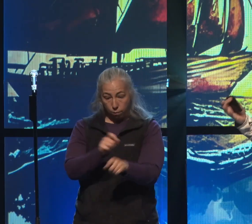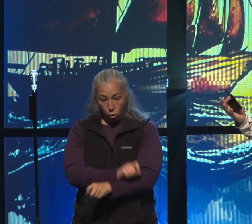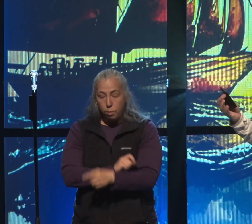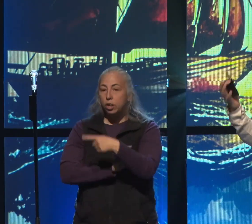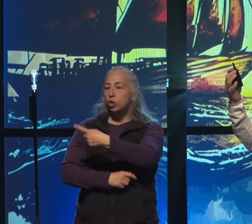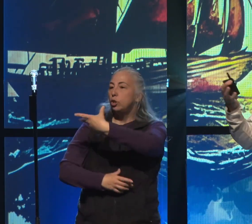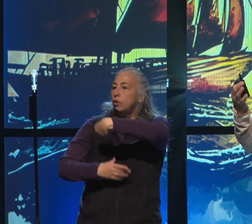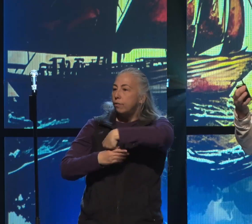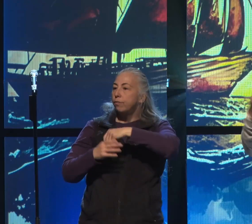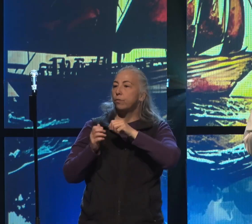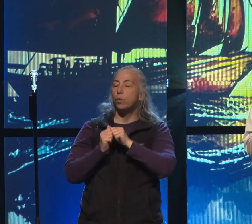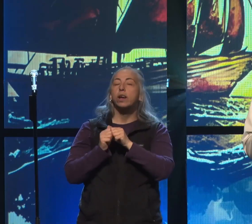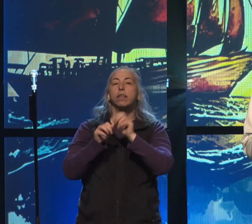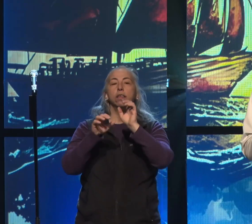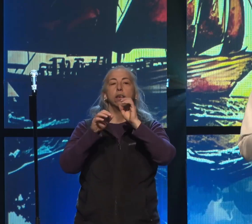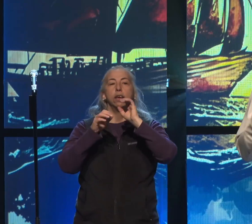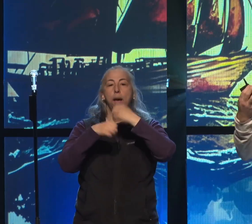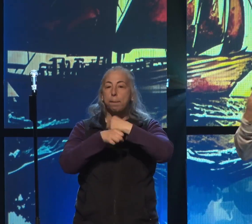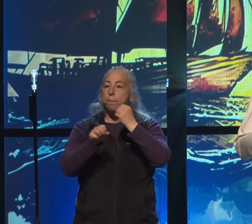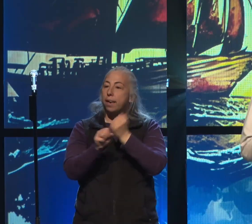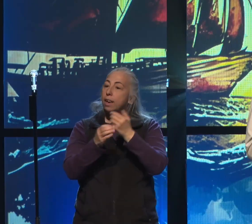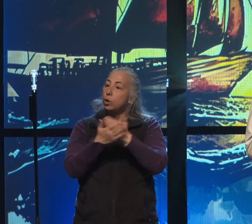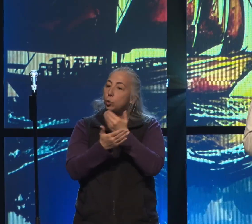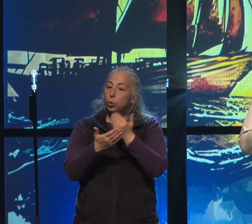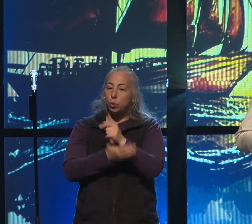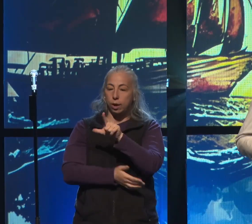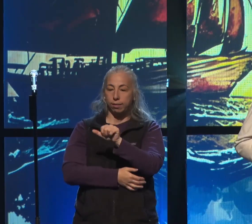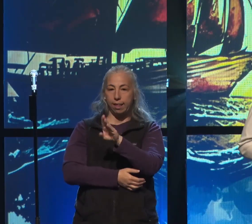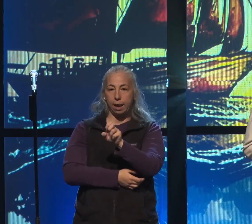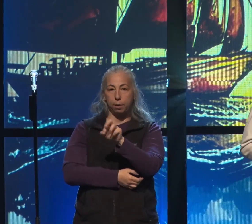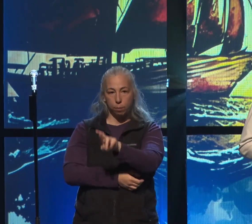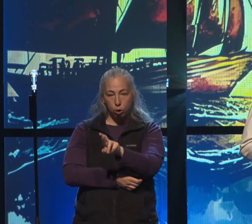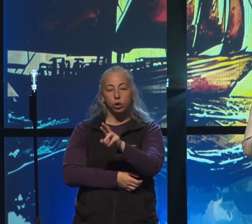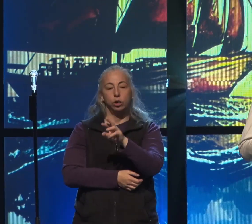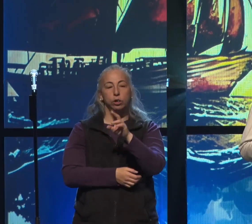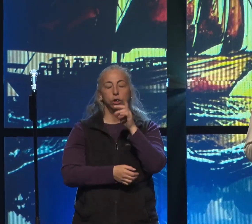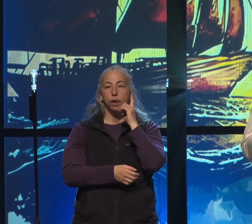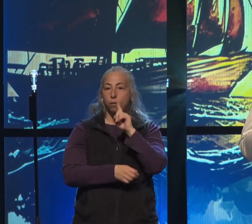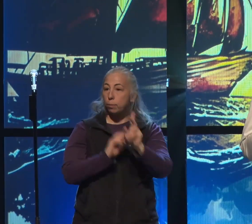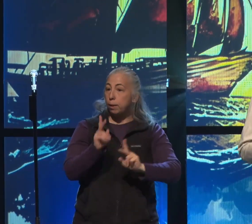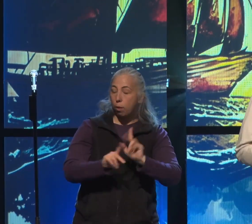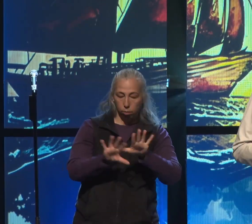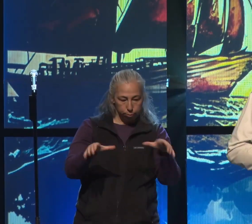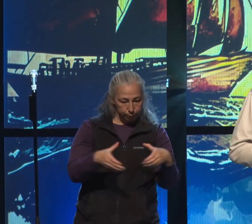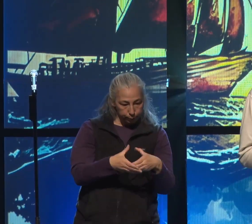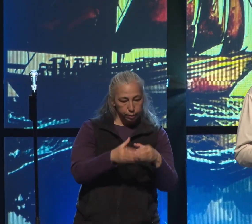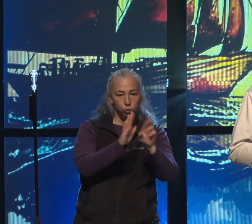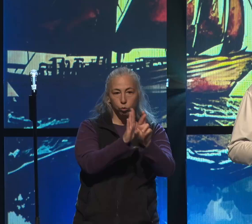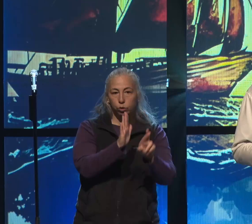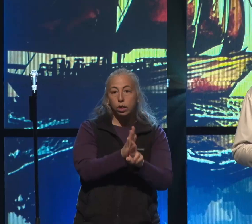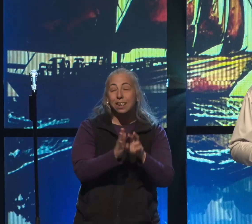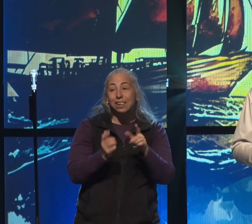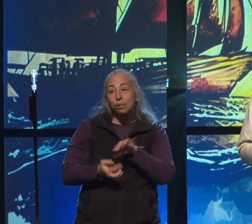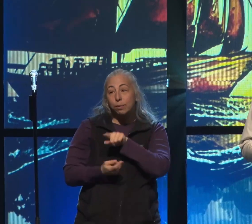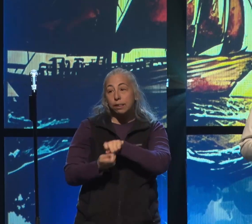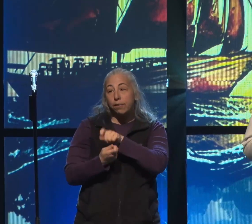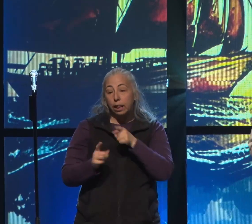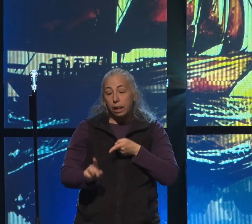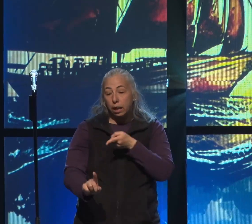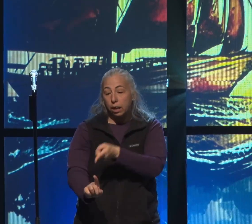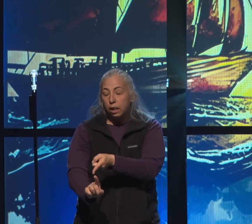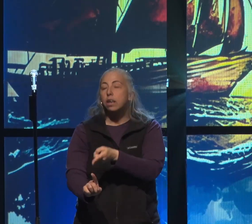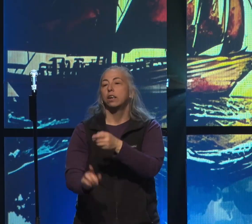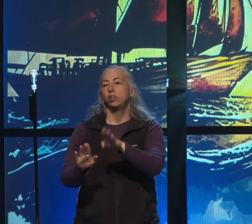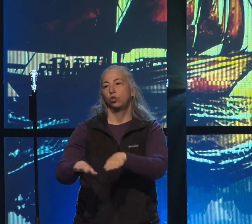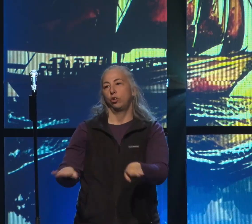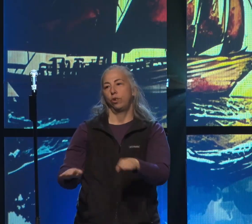a more equitable system within the labor, working for working class people, particularly children laborers. So she was deeply involved in